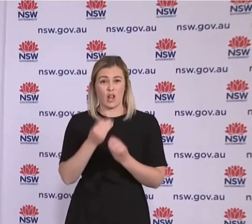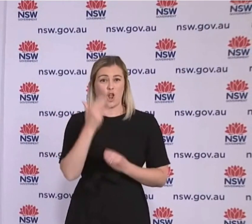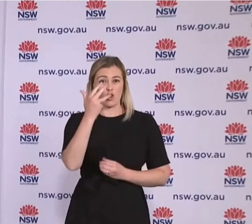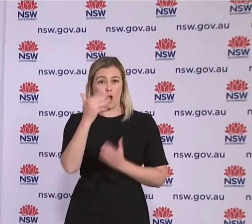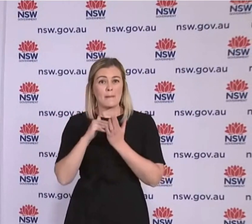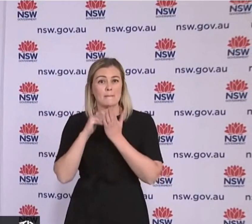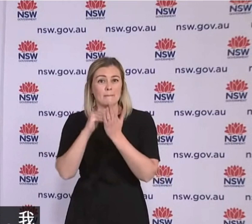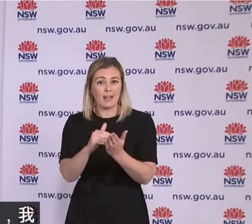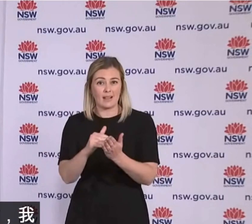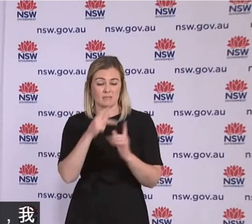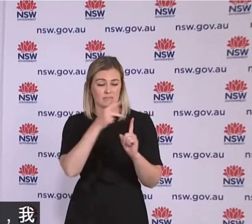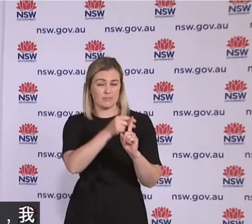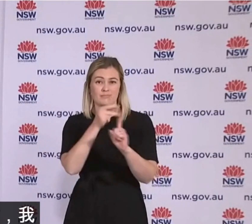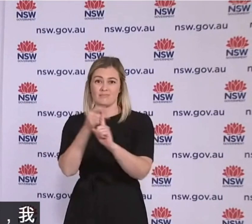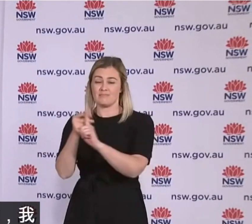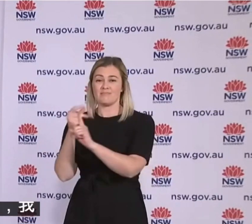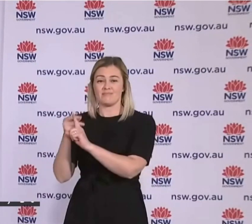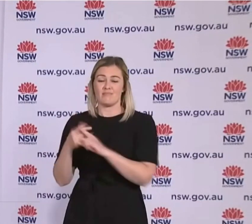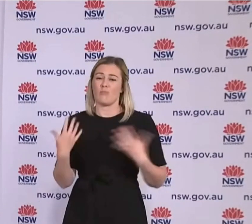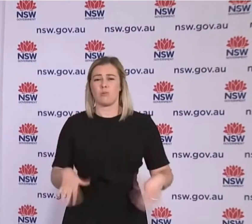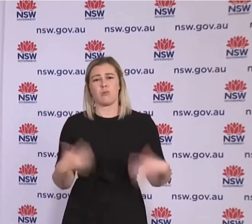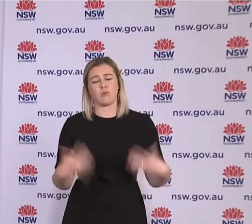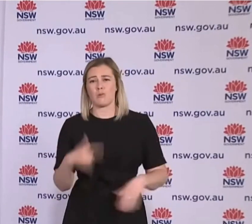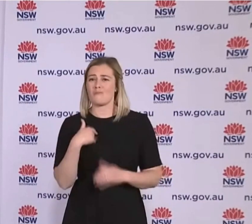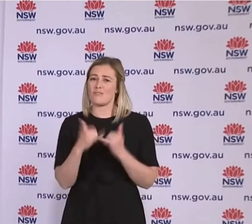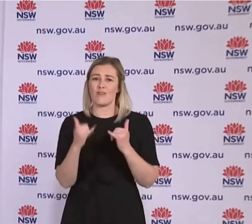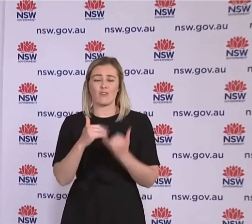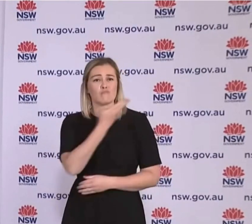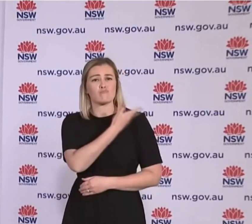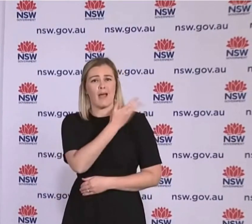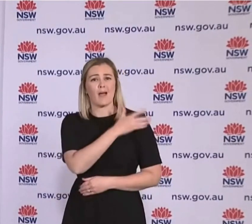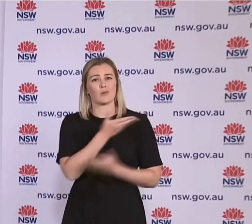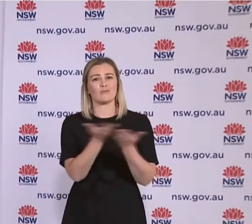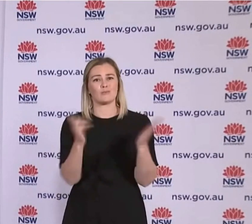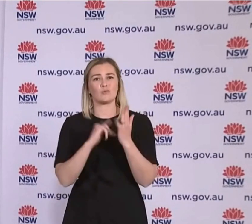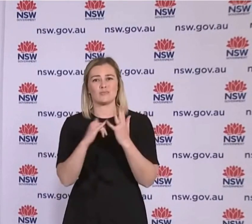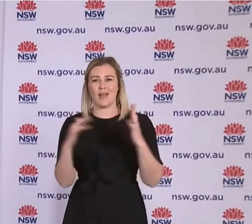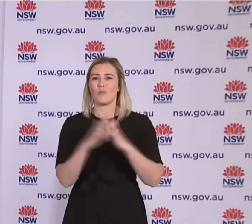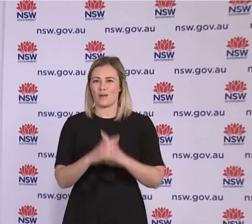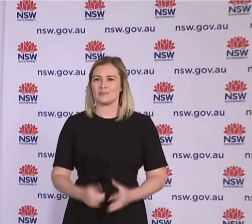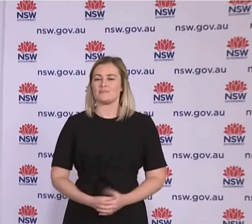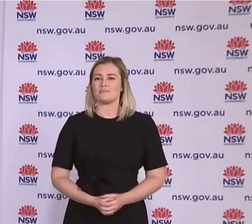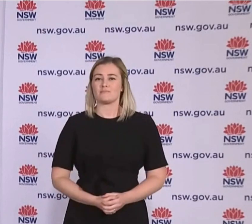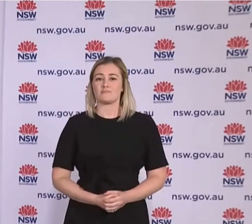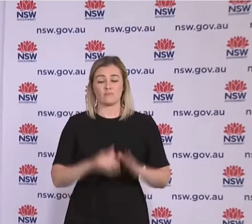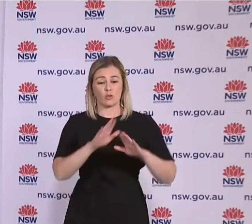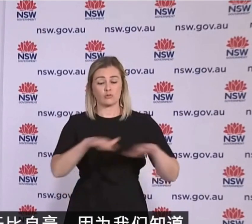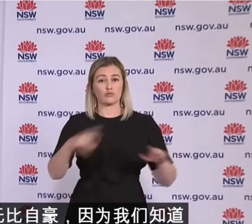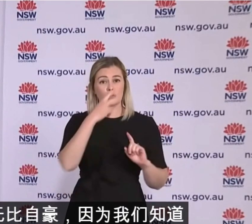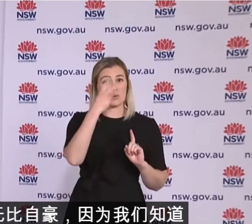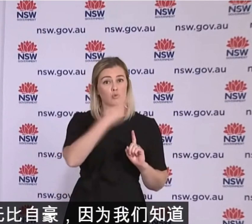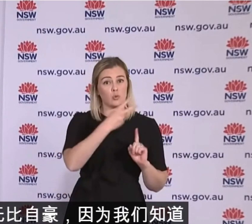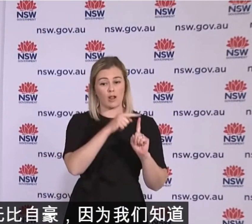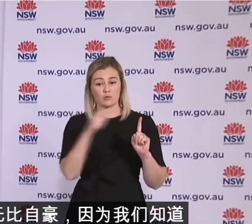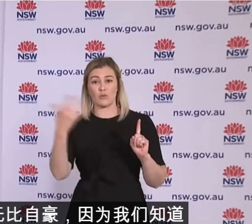South Wales, and I couldn't feel prouder of the way in which the community has responded. Now, in terms of 12 to 15-year-old children, as we know, they